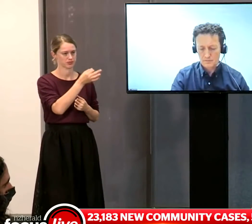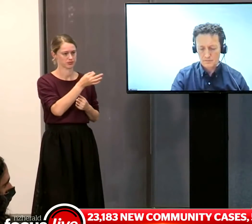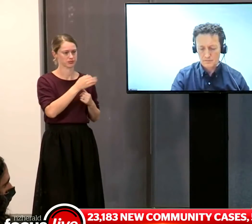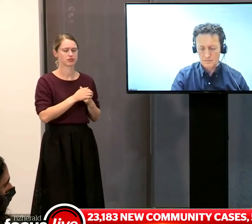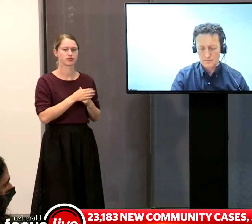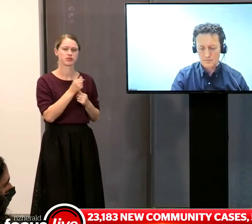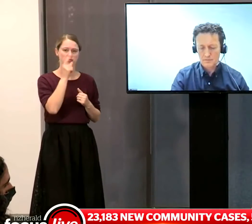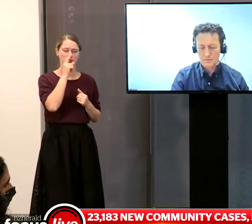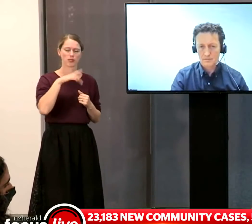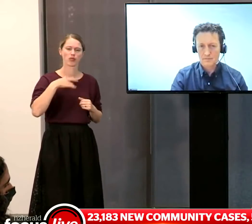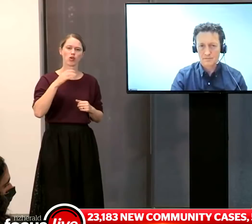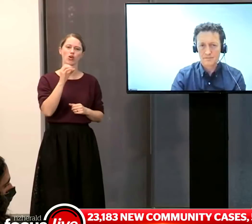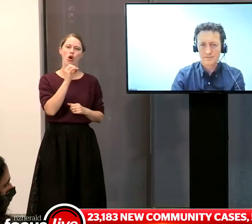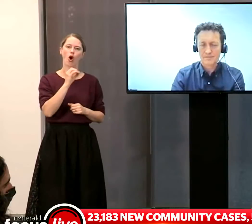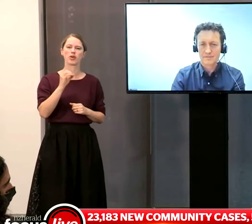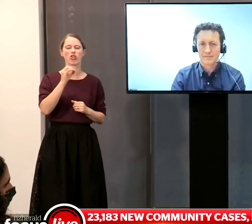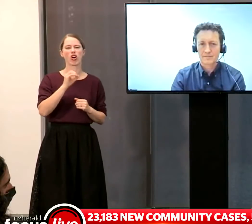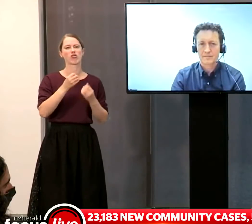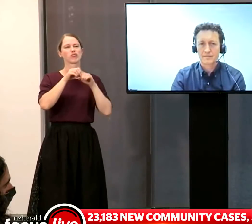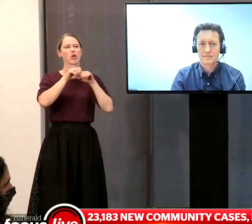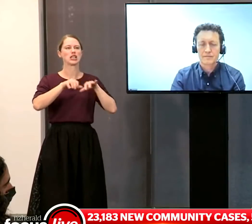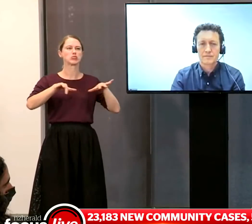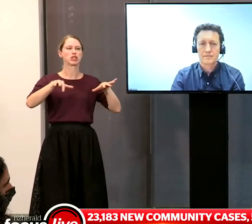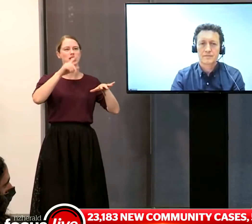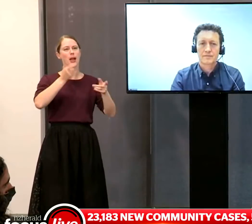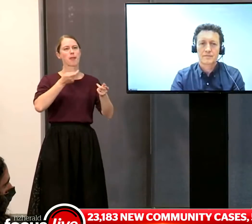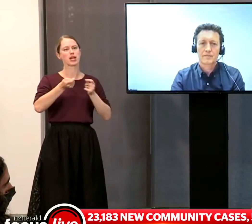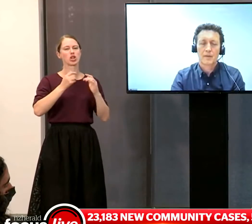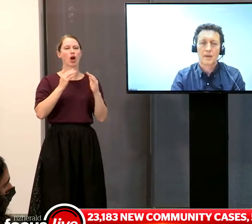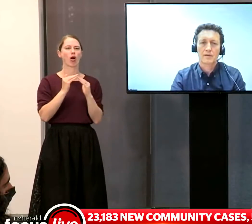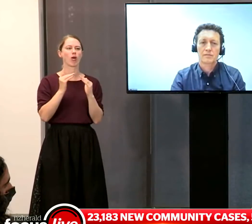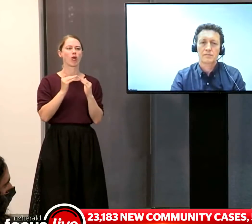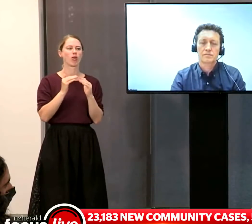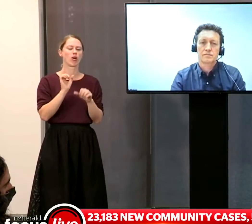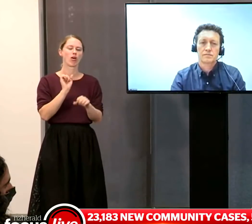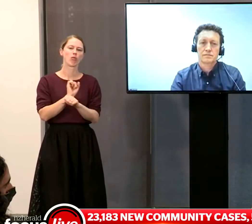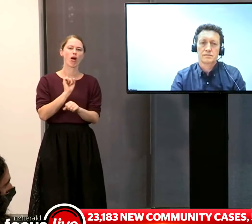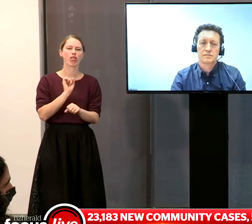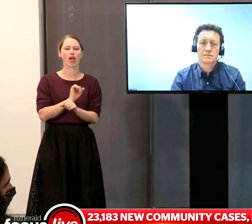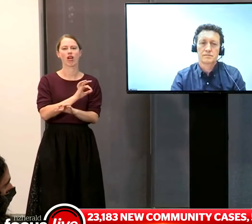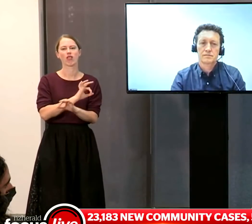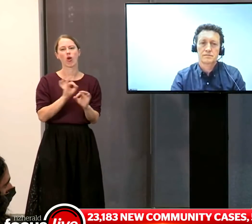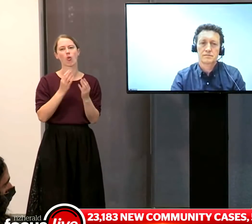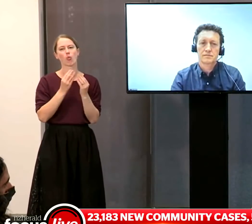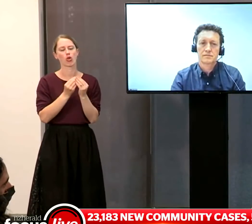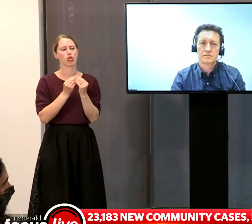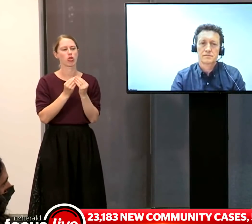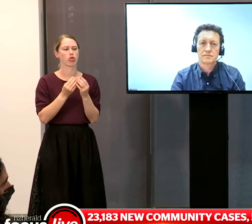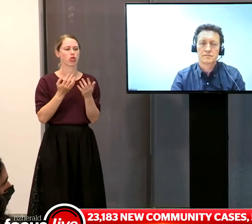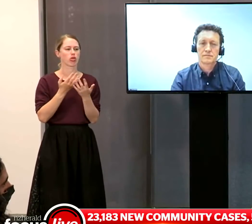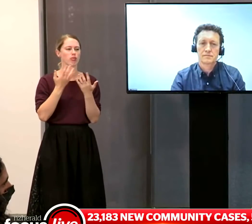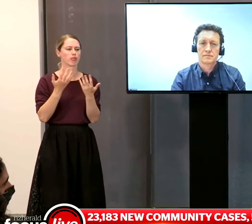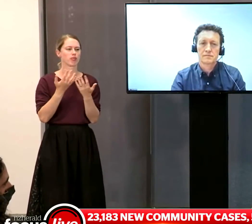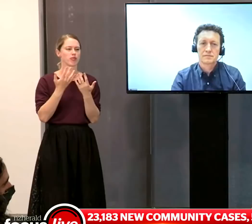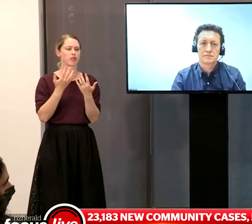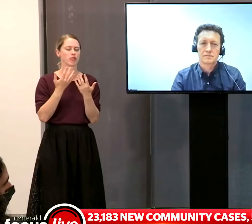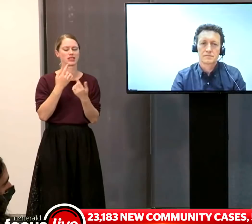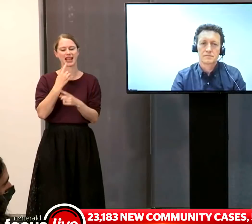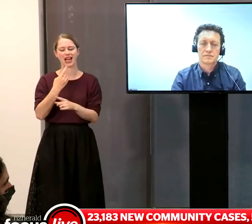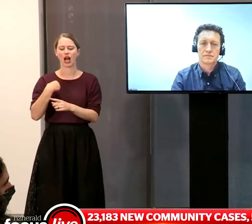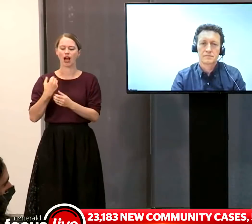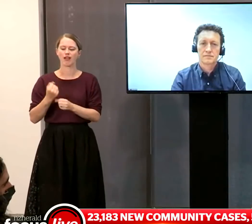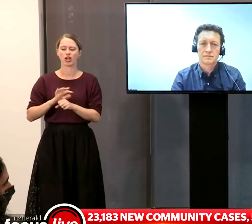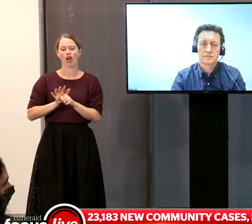thinking because Omicron is widespread and it can be managed at home, that there's not really any point in declaring a